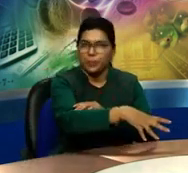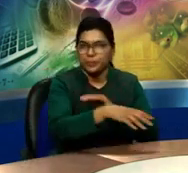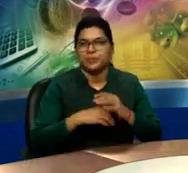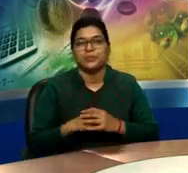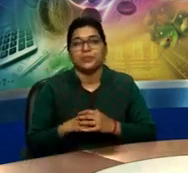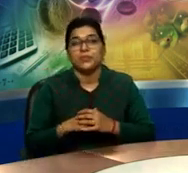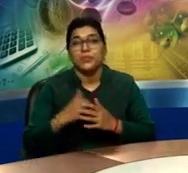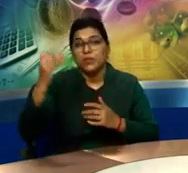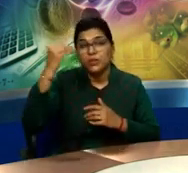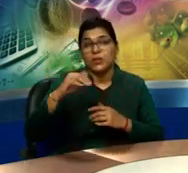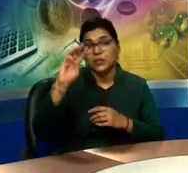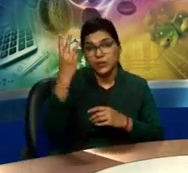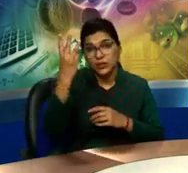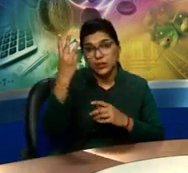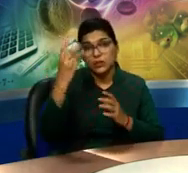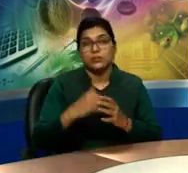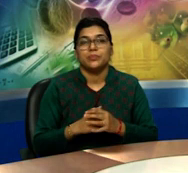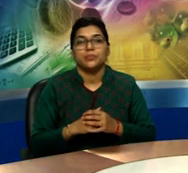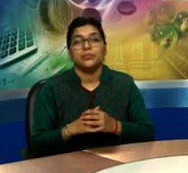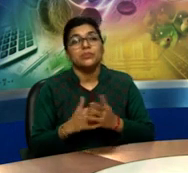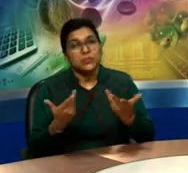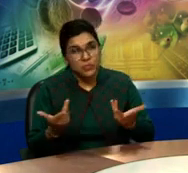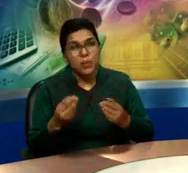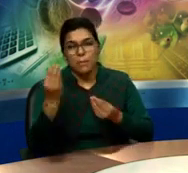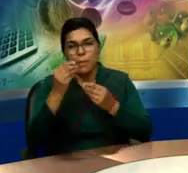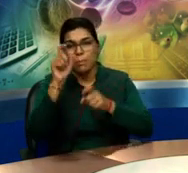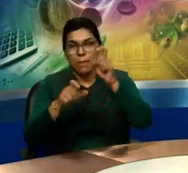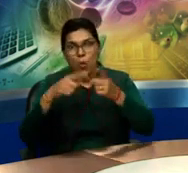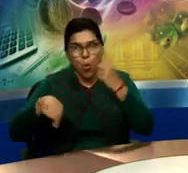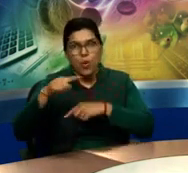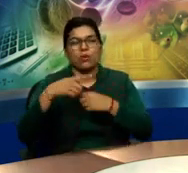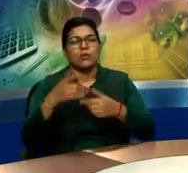So this is also one of the important point which comes under waste resources.